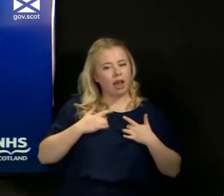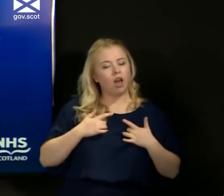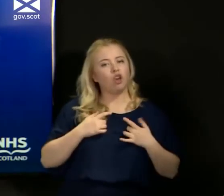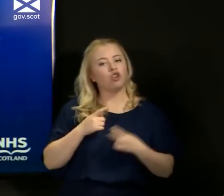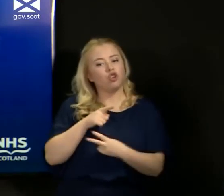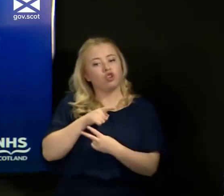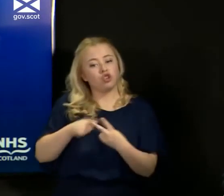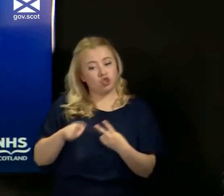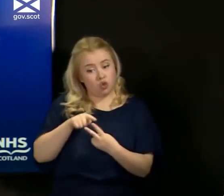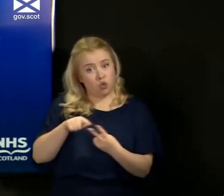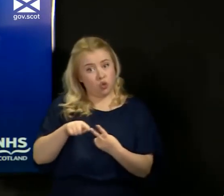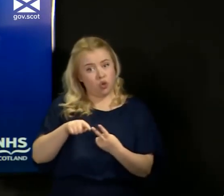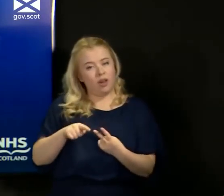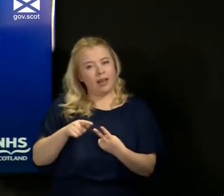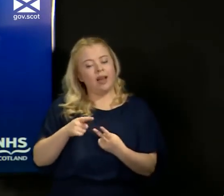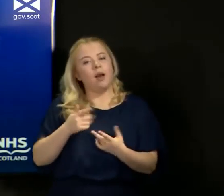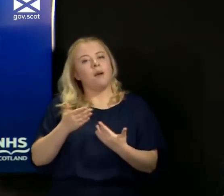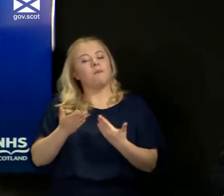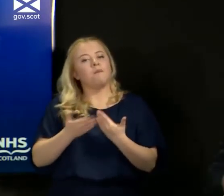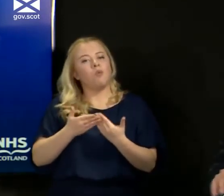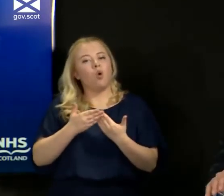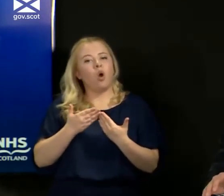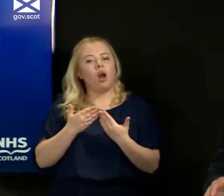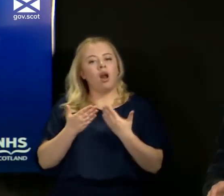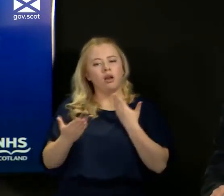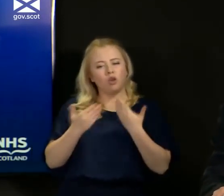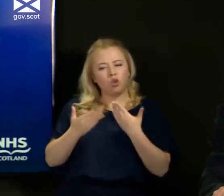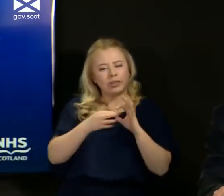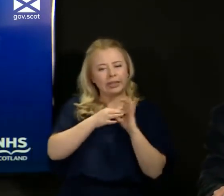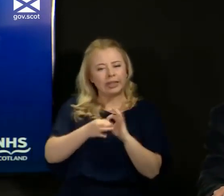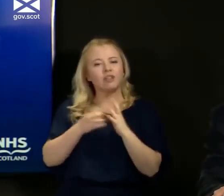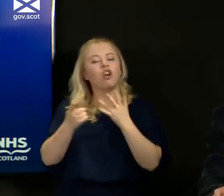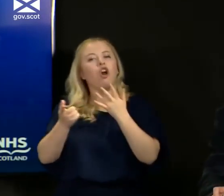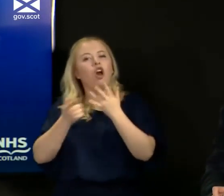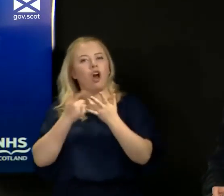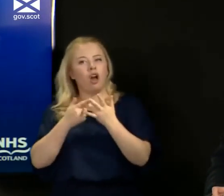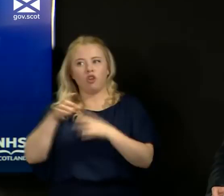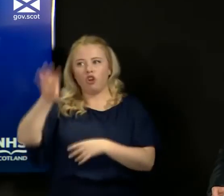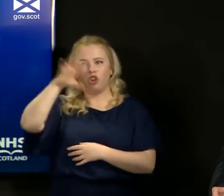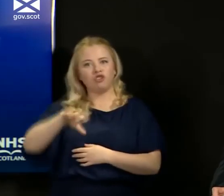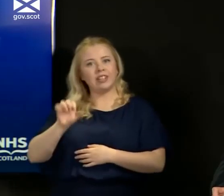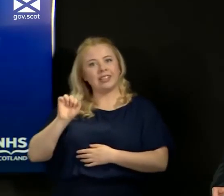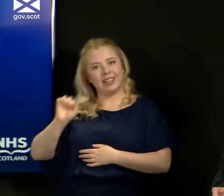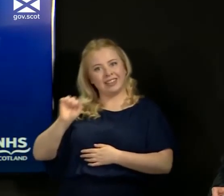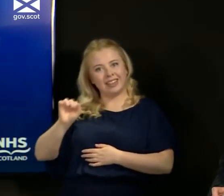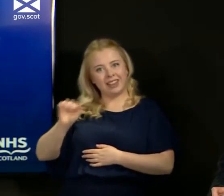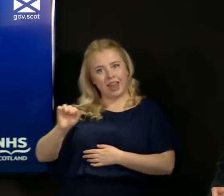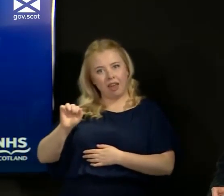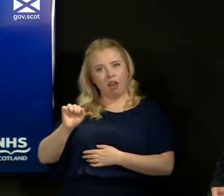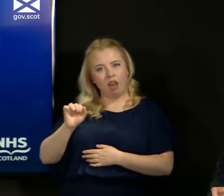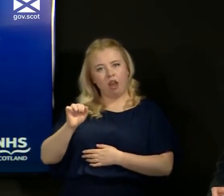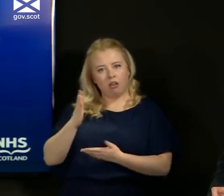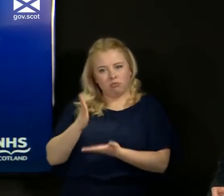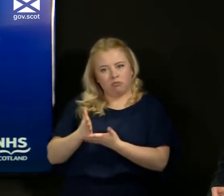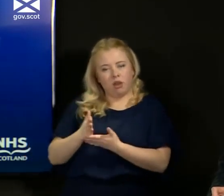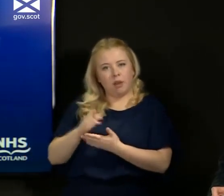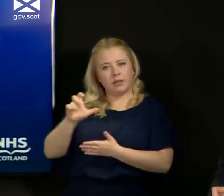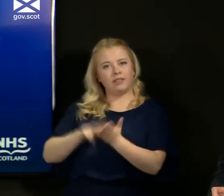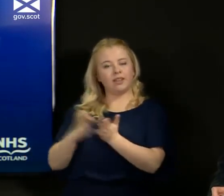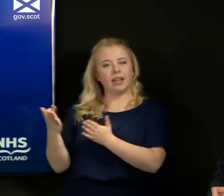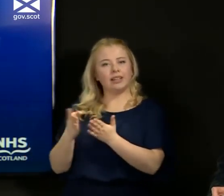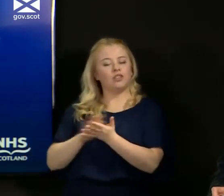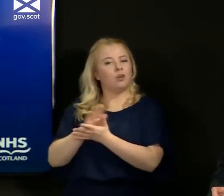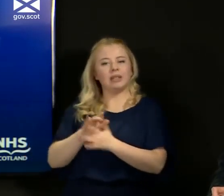closely associated with samples that came from other cases identified in other countries and have been discounted as being directly linked to